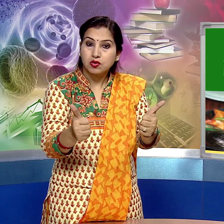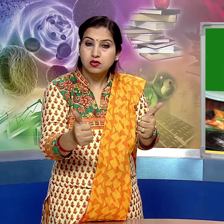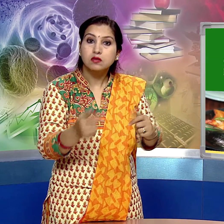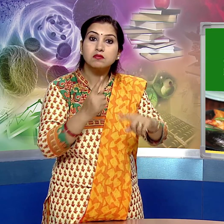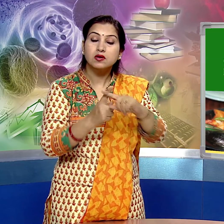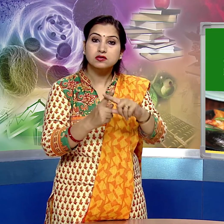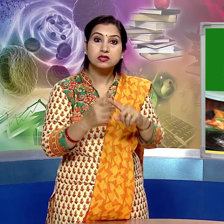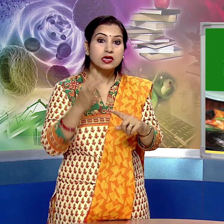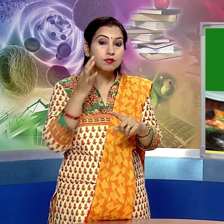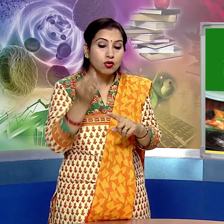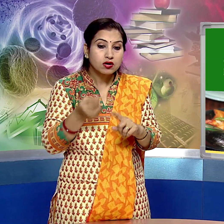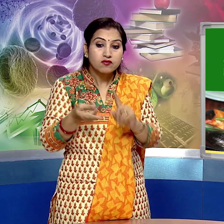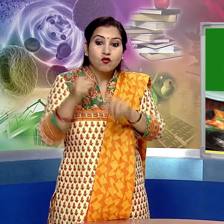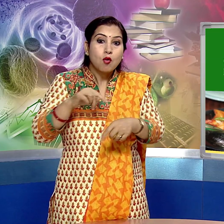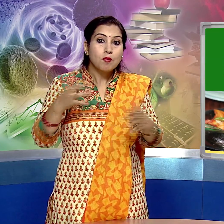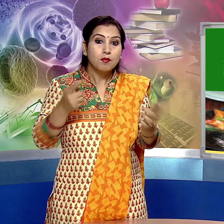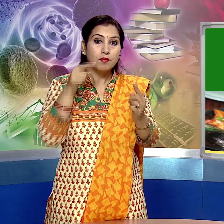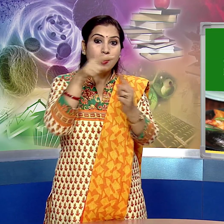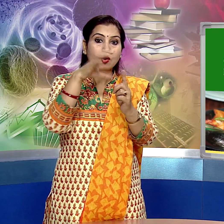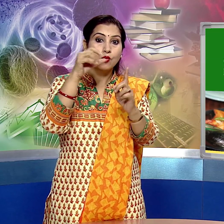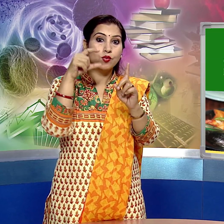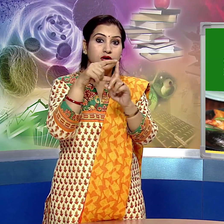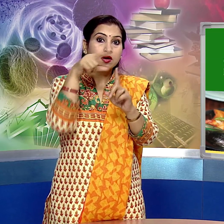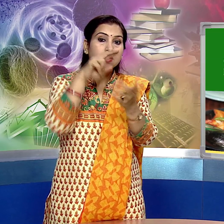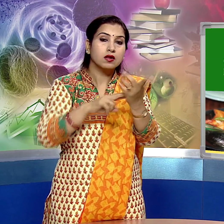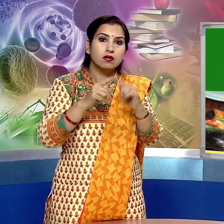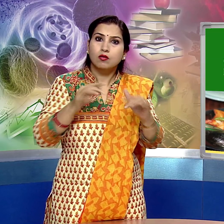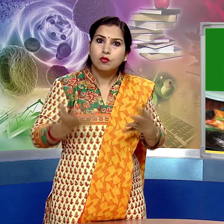And the main sources of iron from where we get iodine,